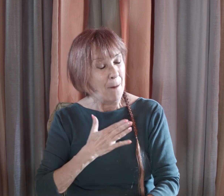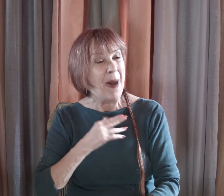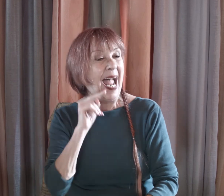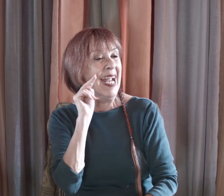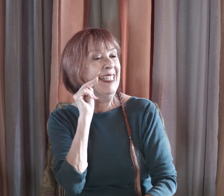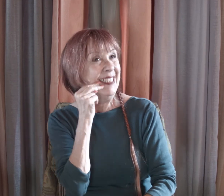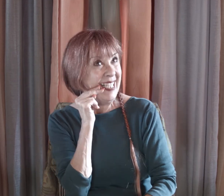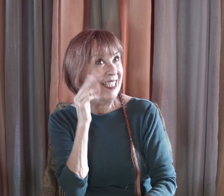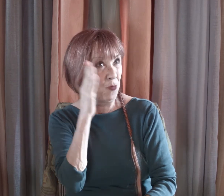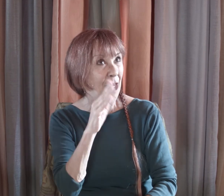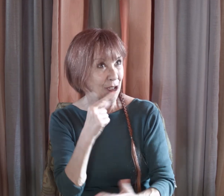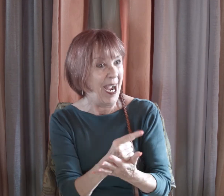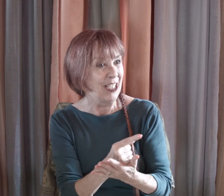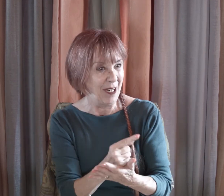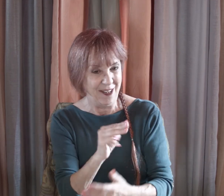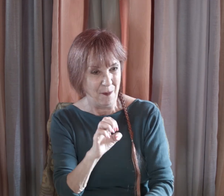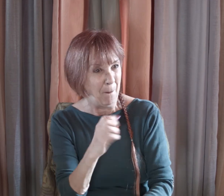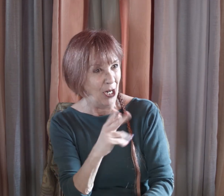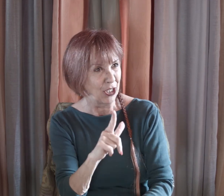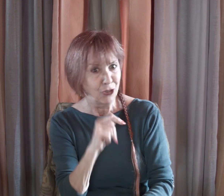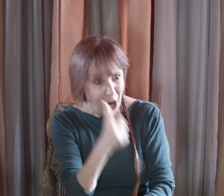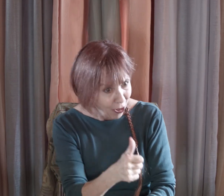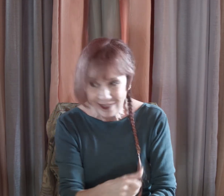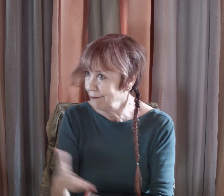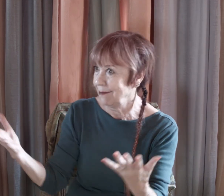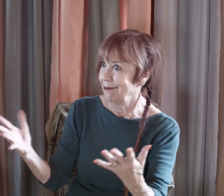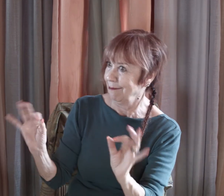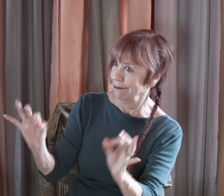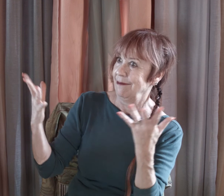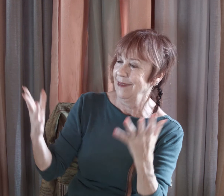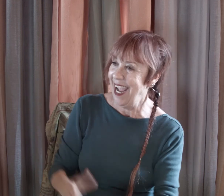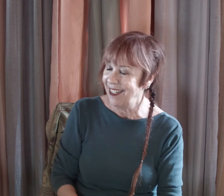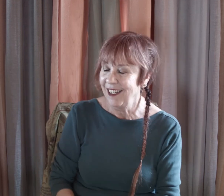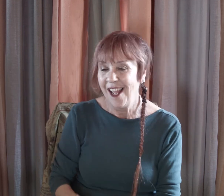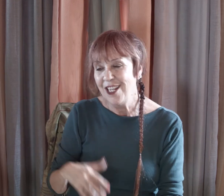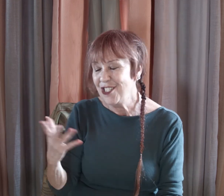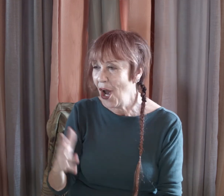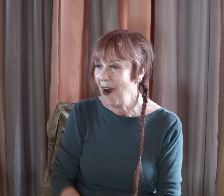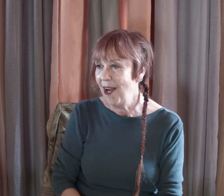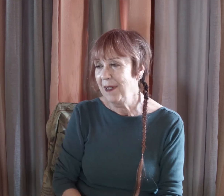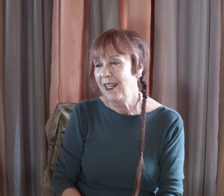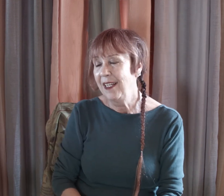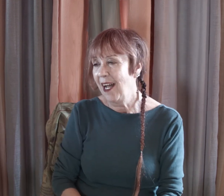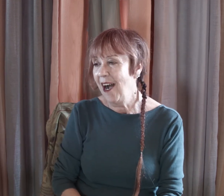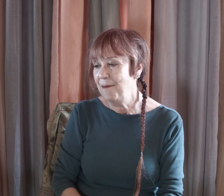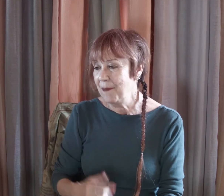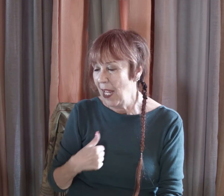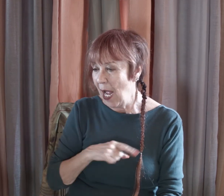Good. So, my niece is graduating from Marshall tomorrow. There you have it. And so very much ingrained